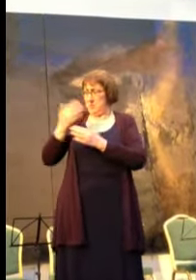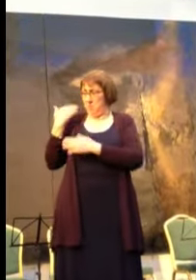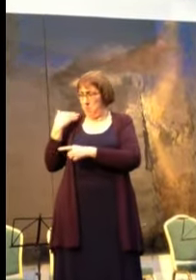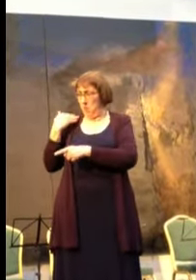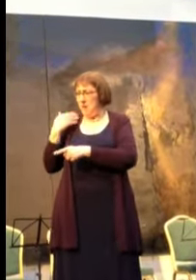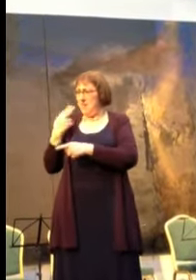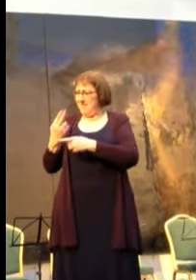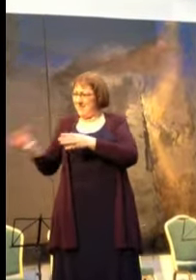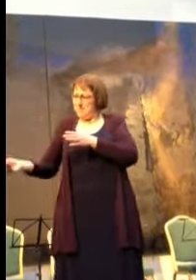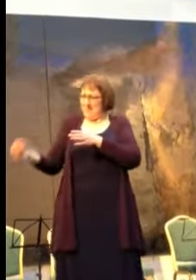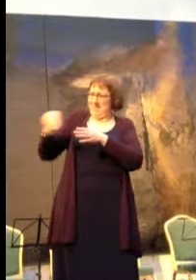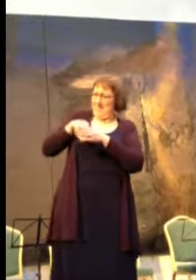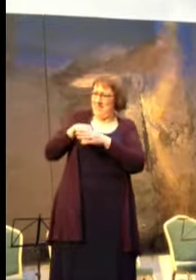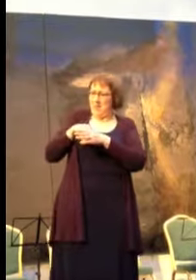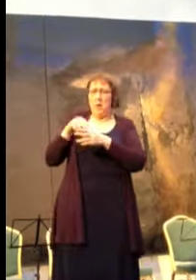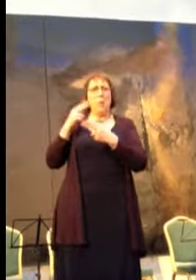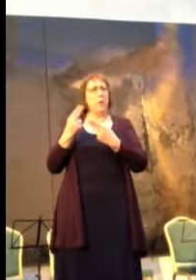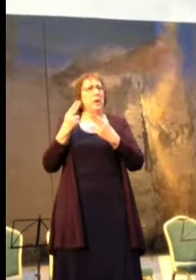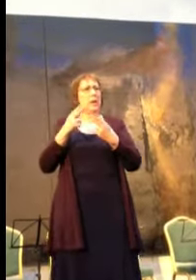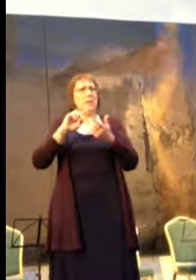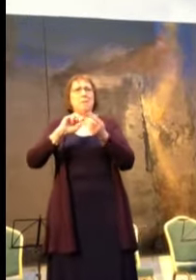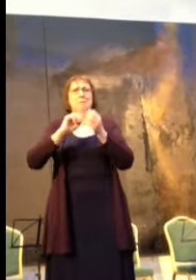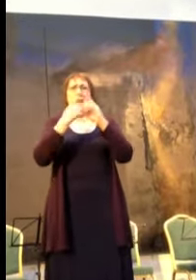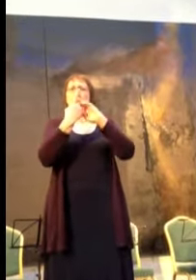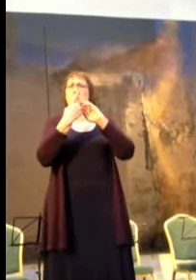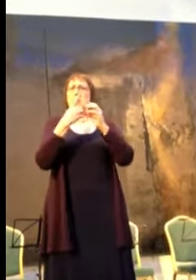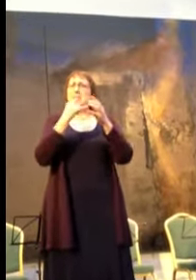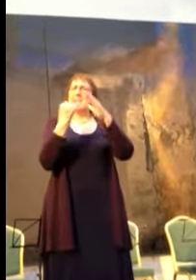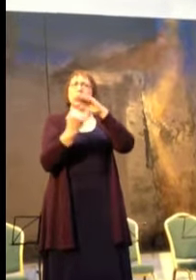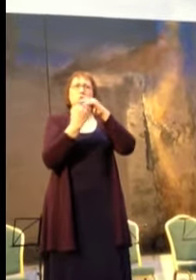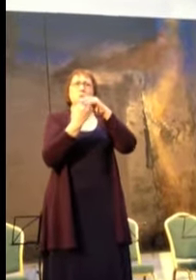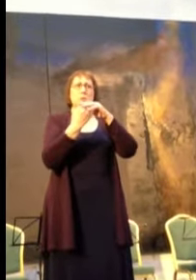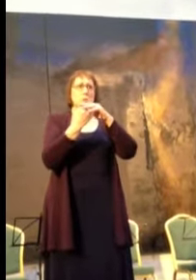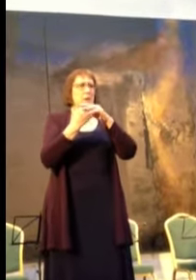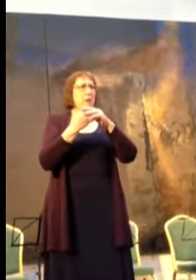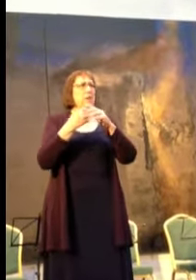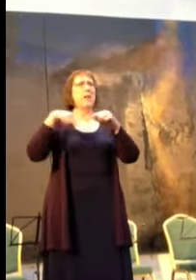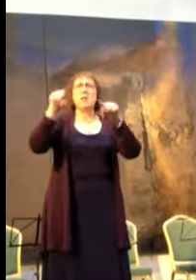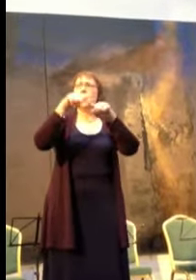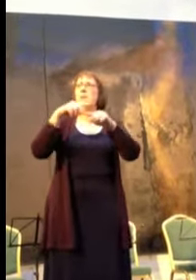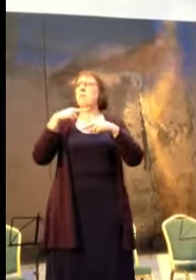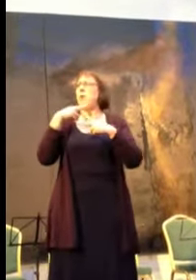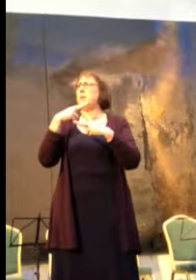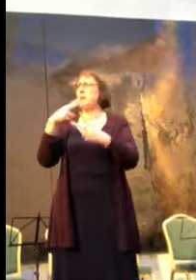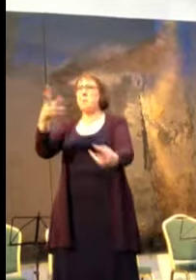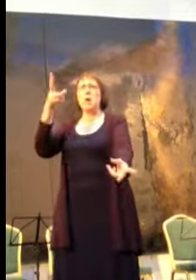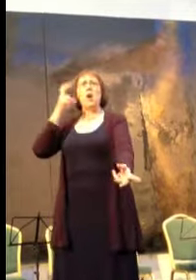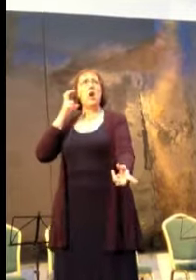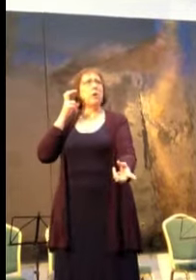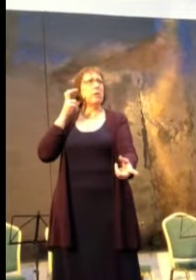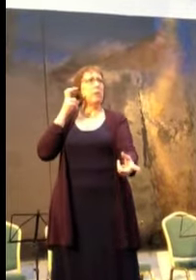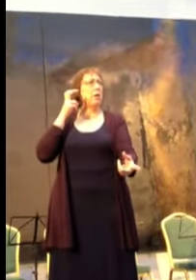if necessary, reforming the institutional mechanisms for their voice to be heard on the other. It is not